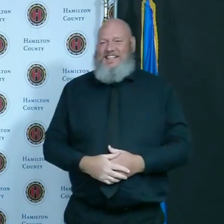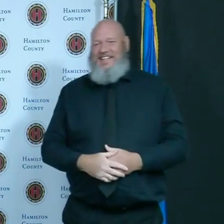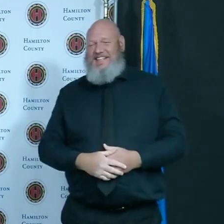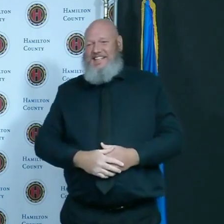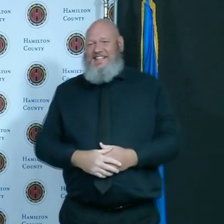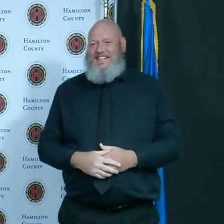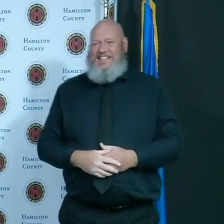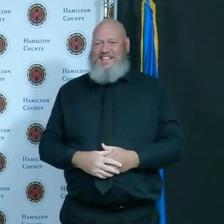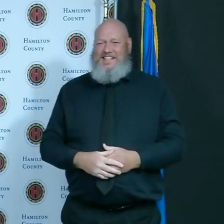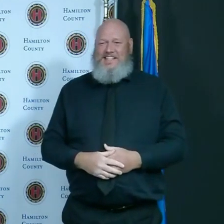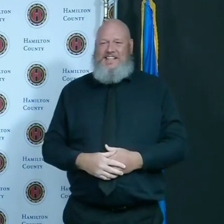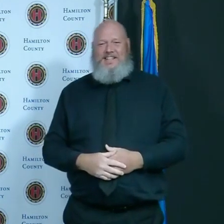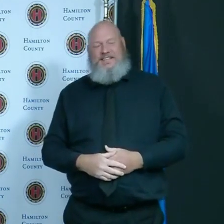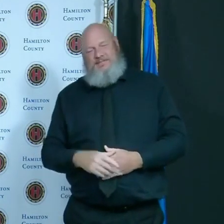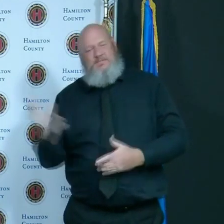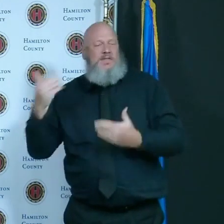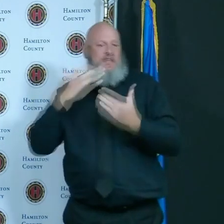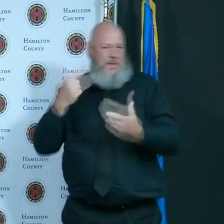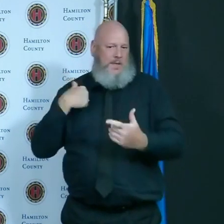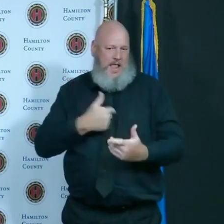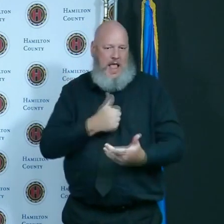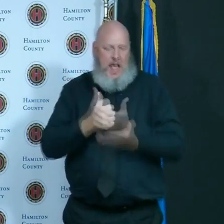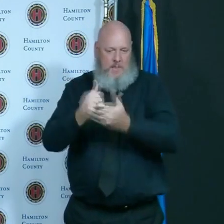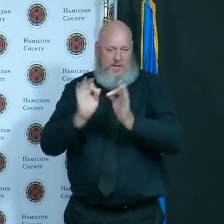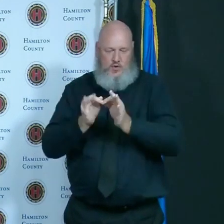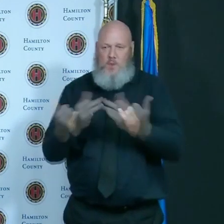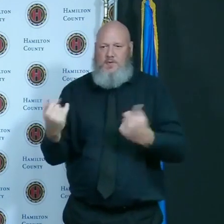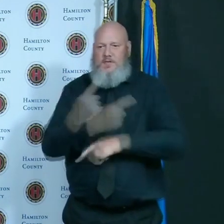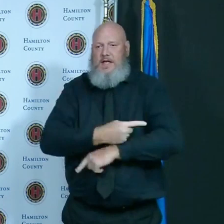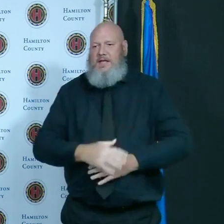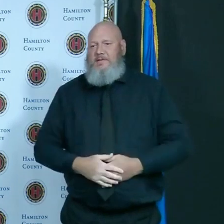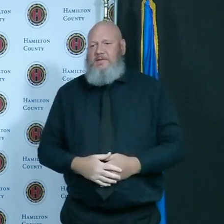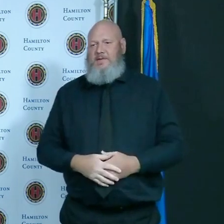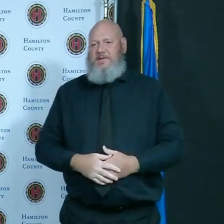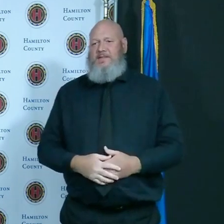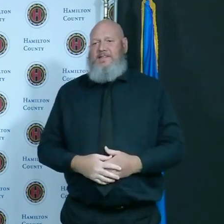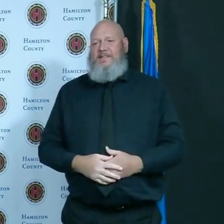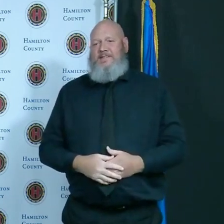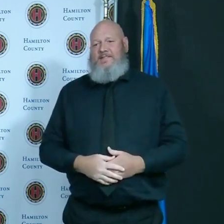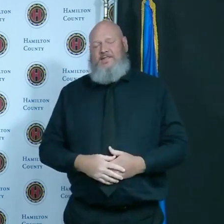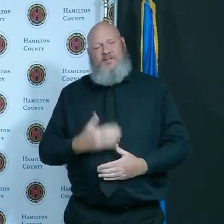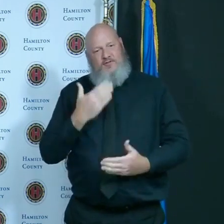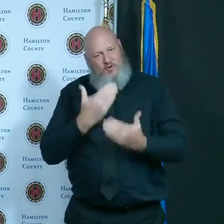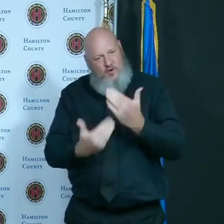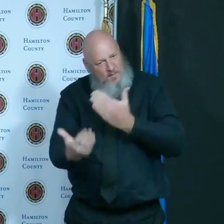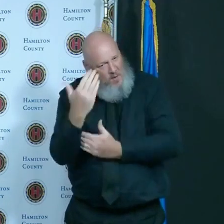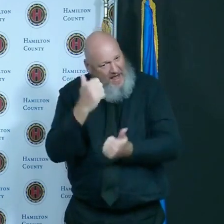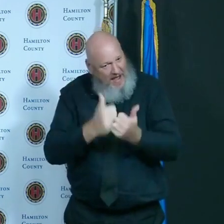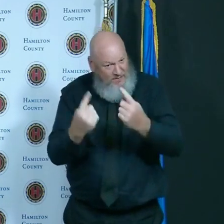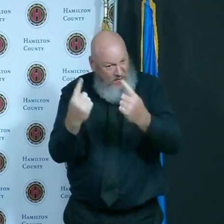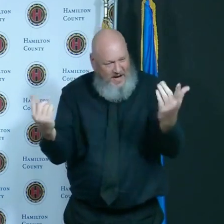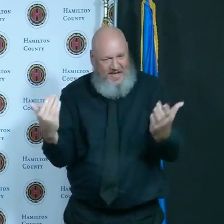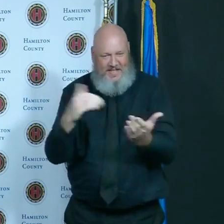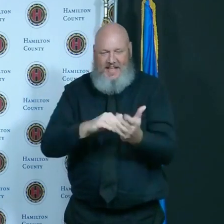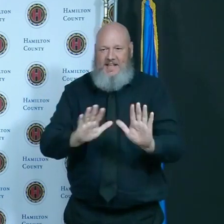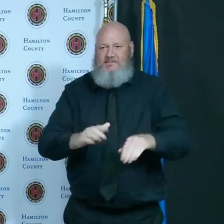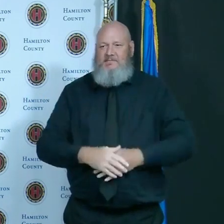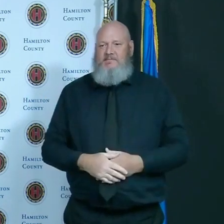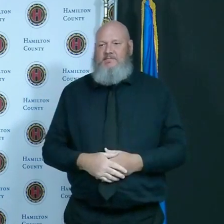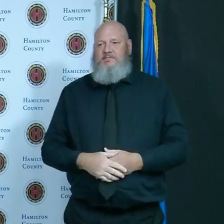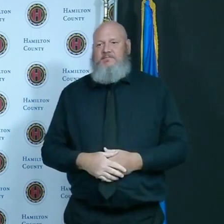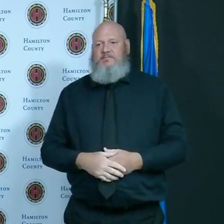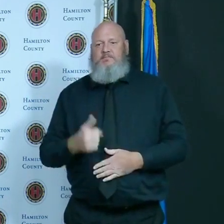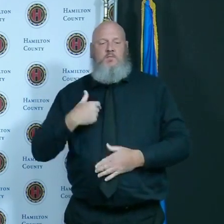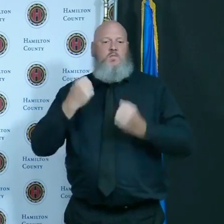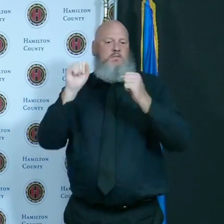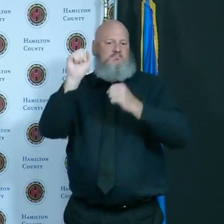those who are hearing impaired. And good morning to everyone else. As always, we're going to start with the numbers. I spoke with the Commissioner of